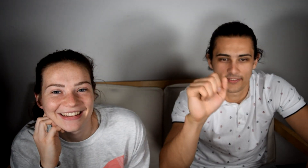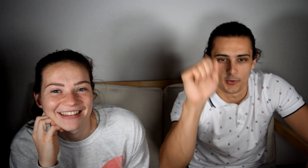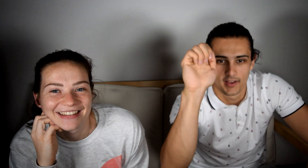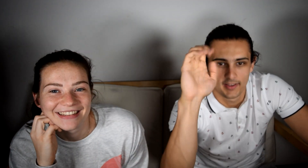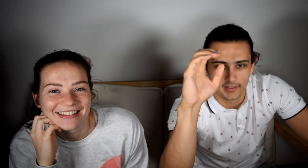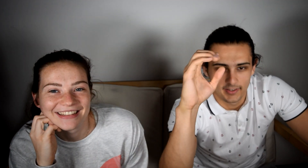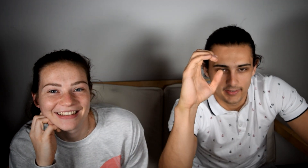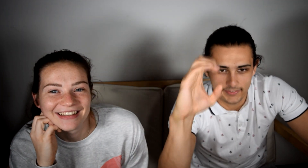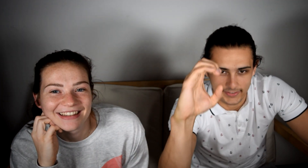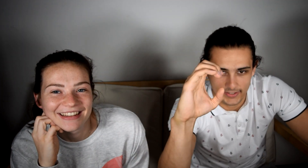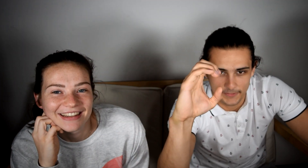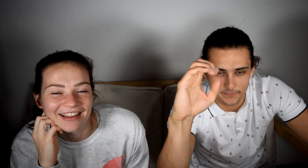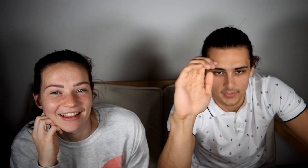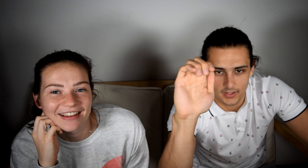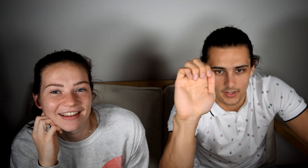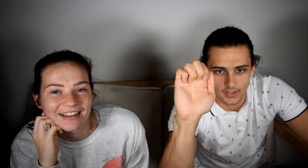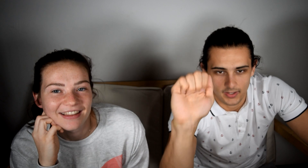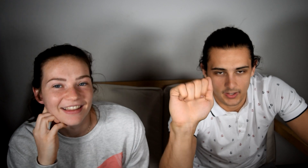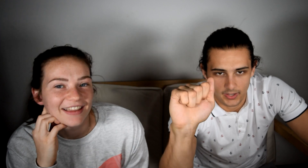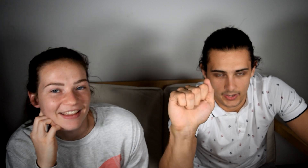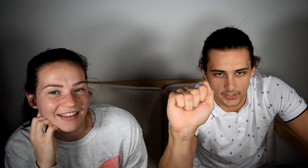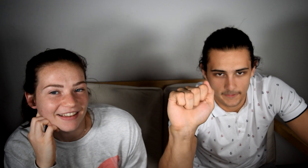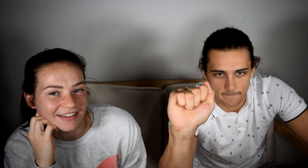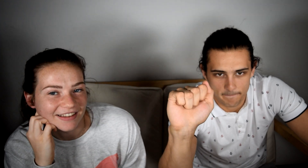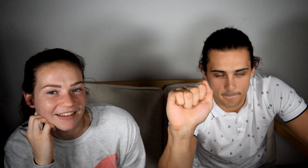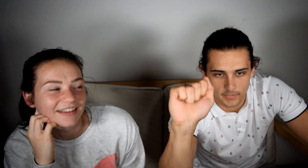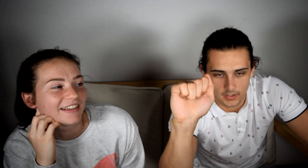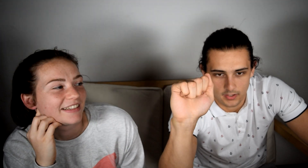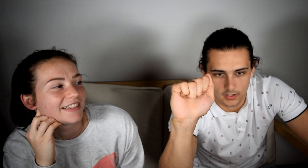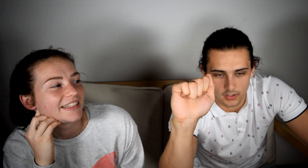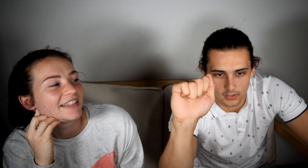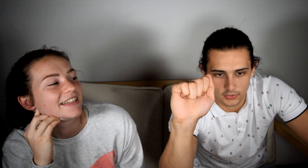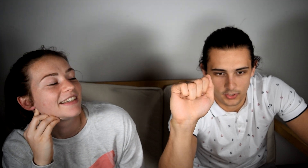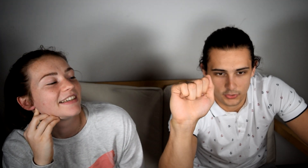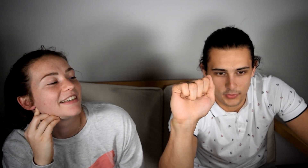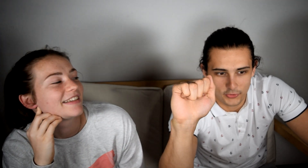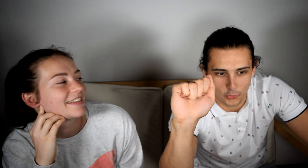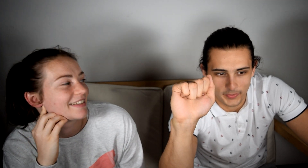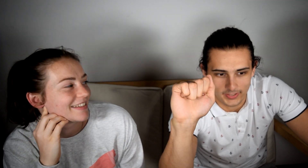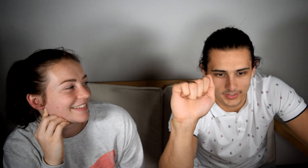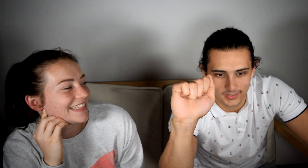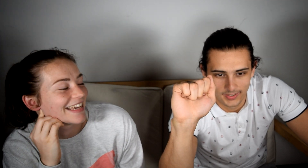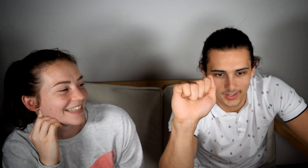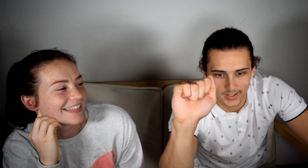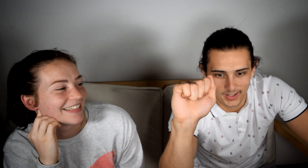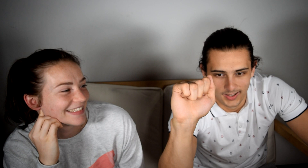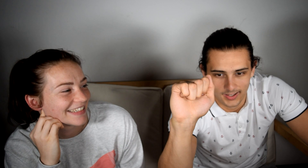So C. A. Did you even show me T? Yes.